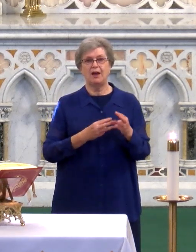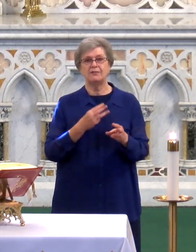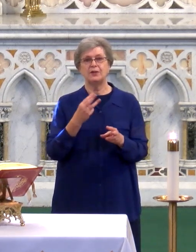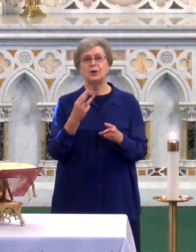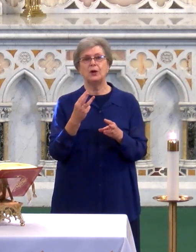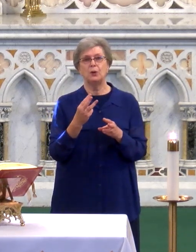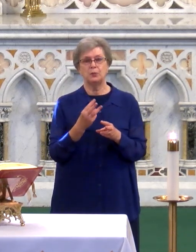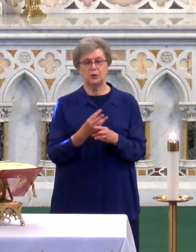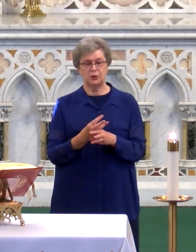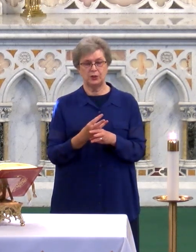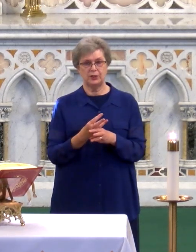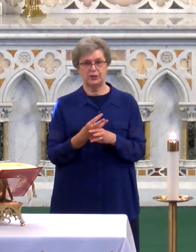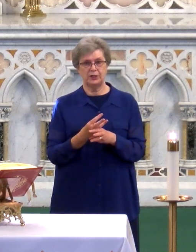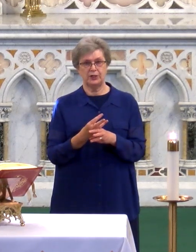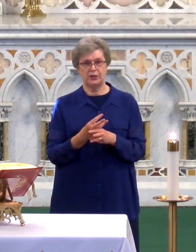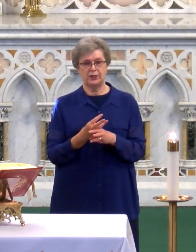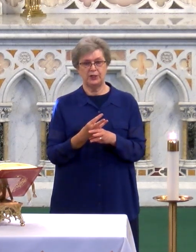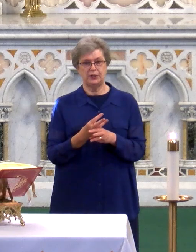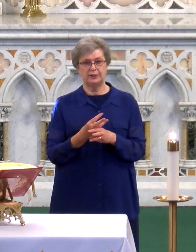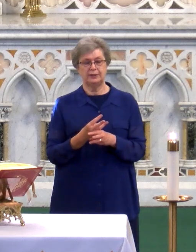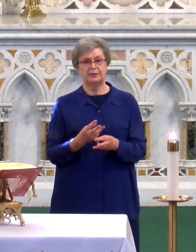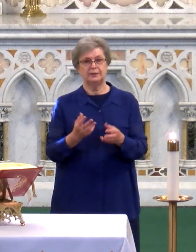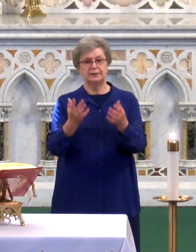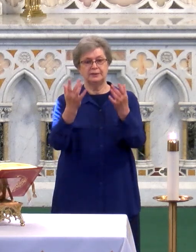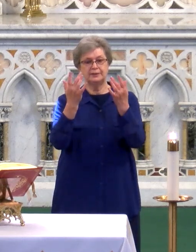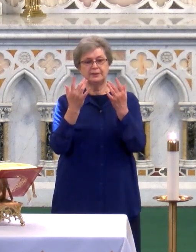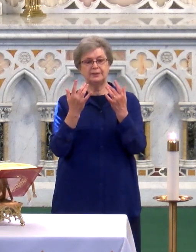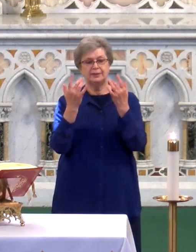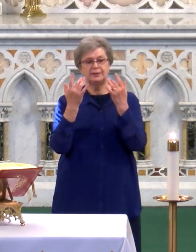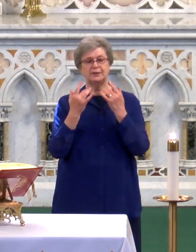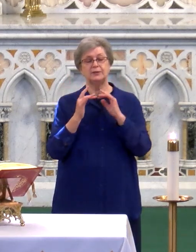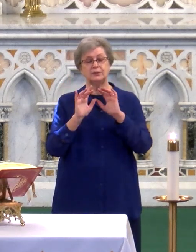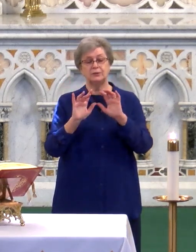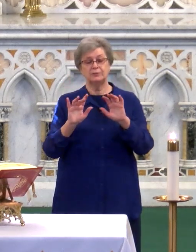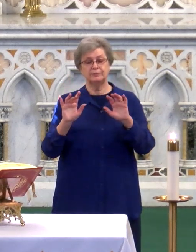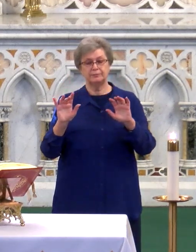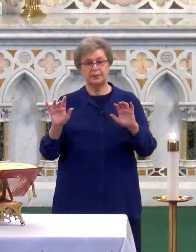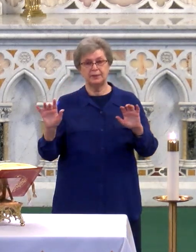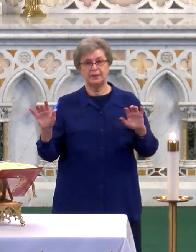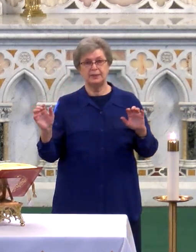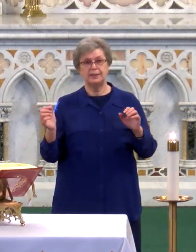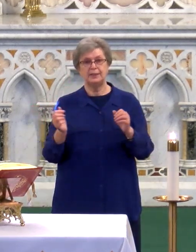Sins of the world, miserere